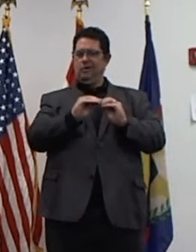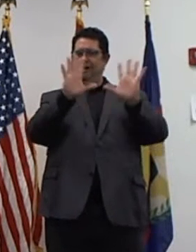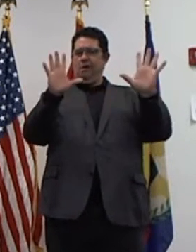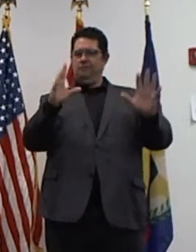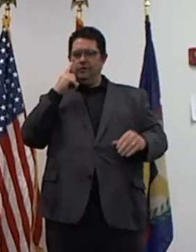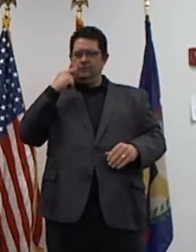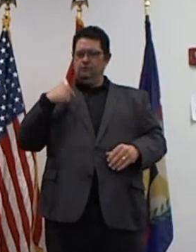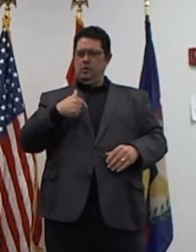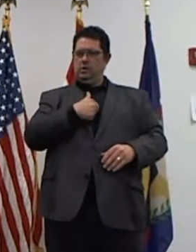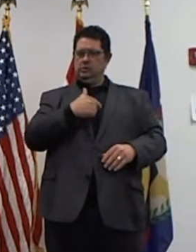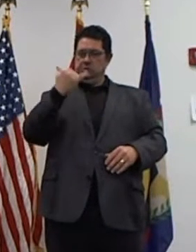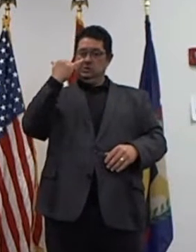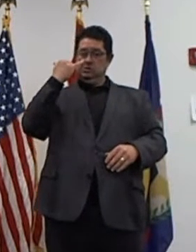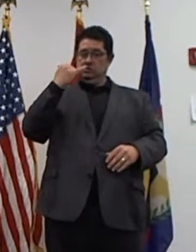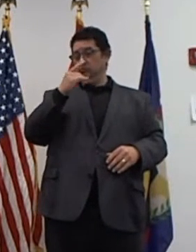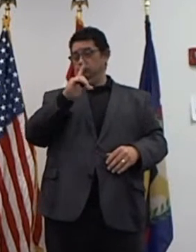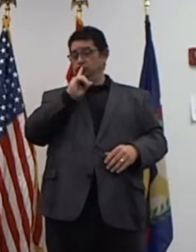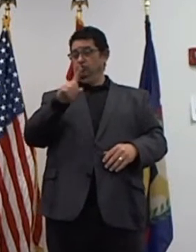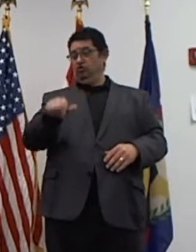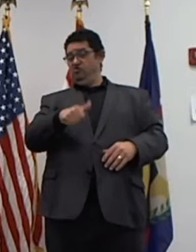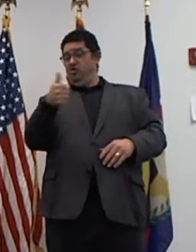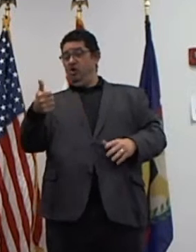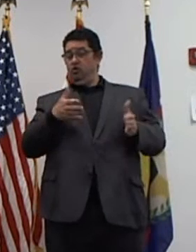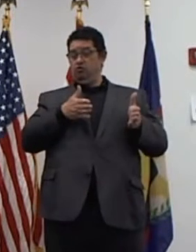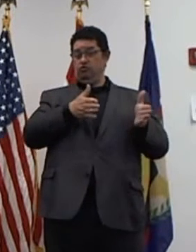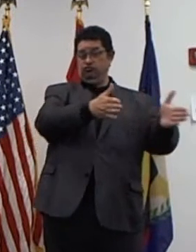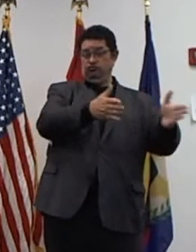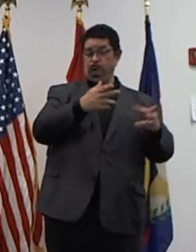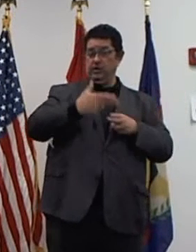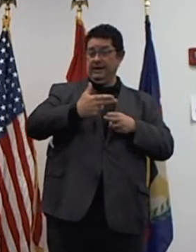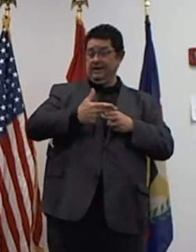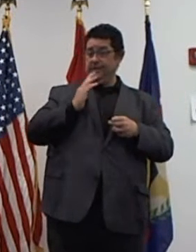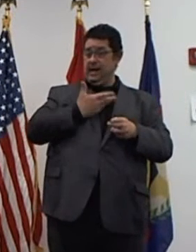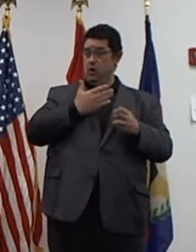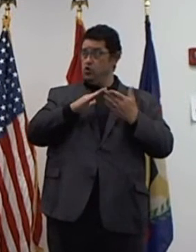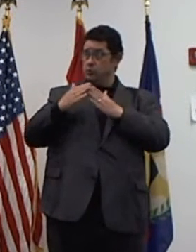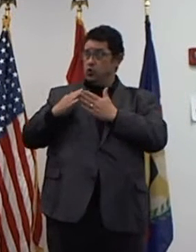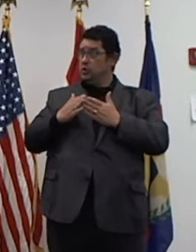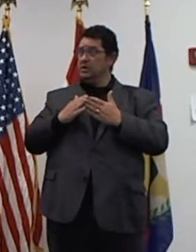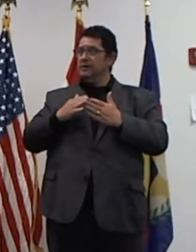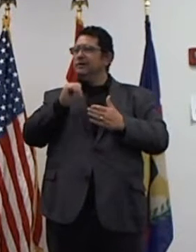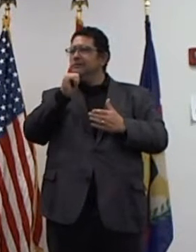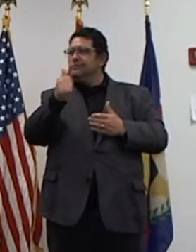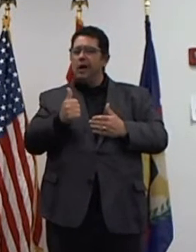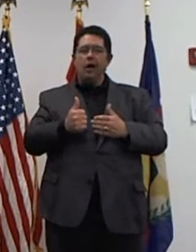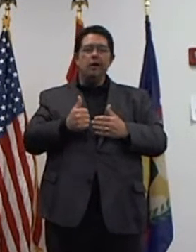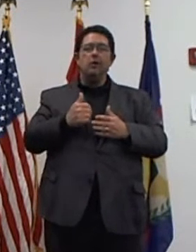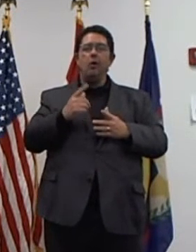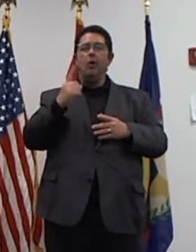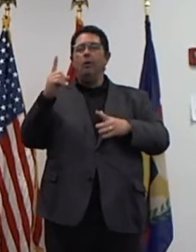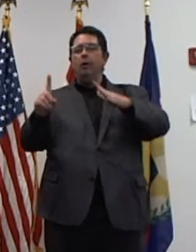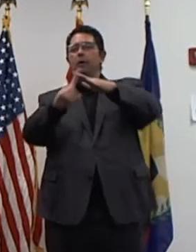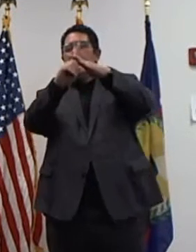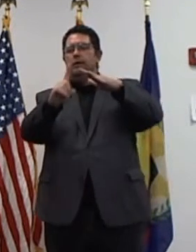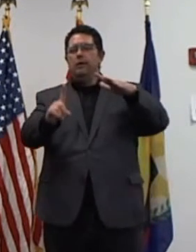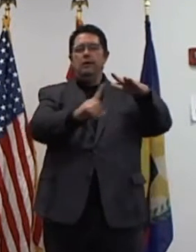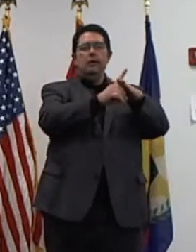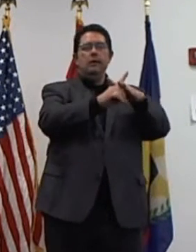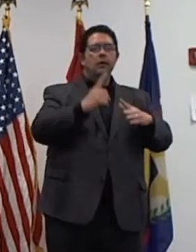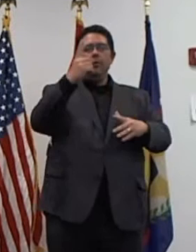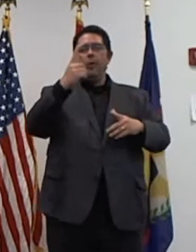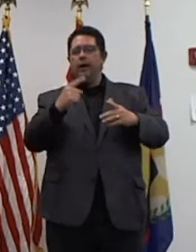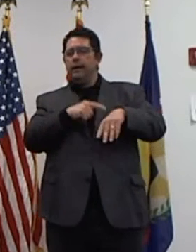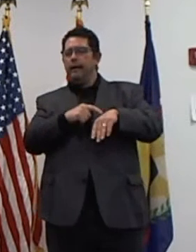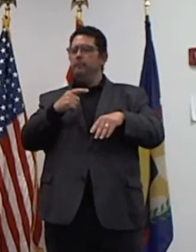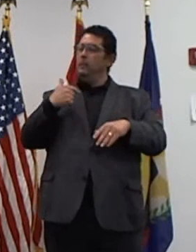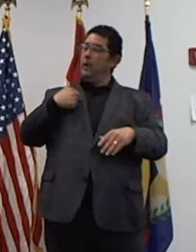there could very well be other street names in our community, and rather than going through them one at a time, I think we should have a